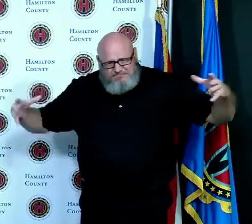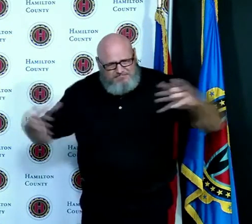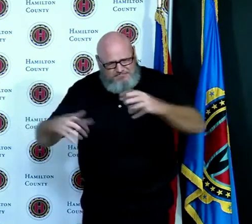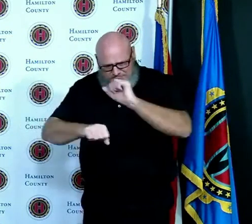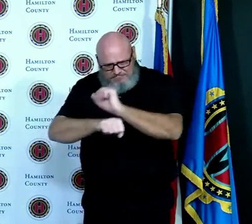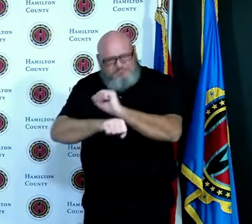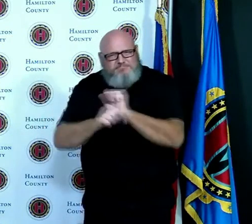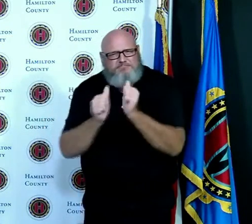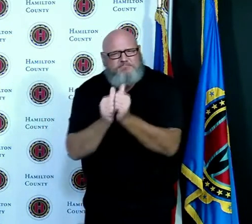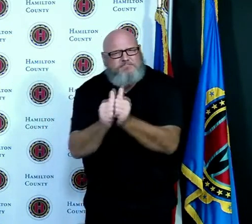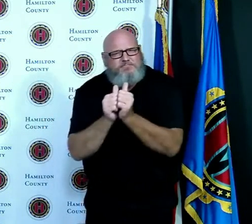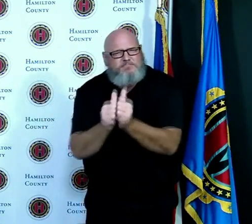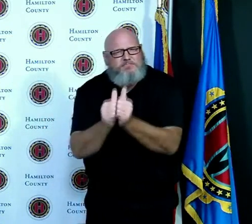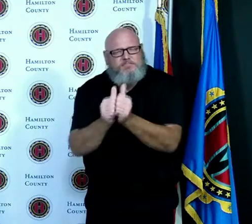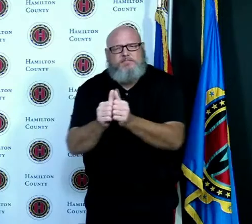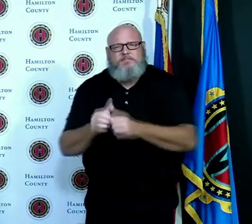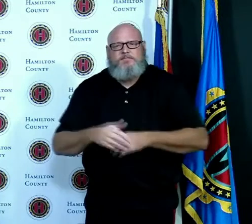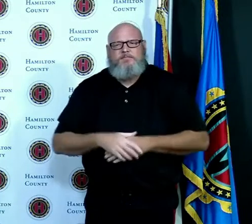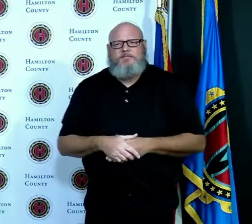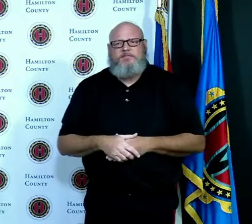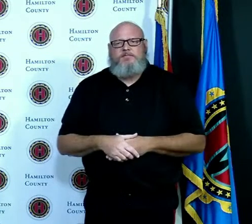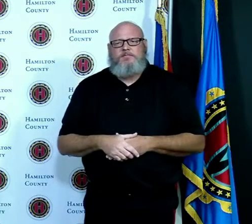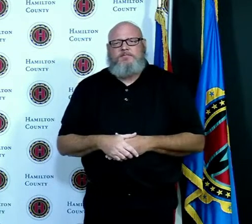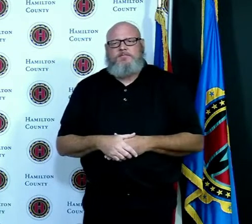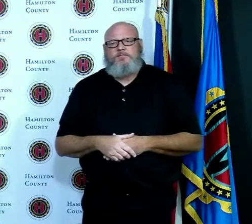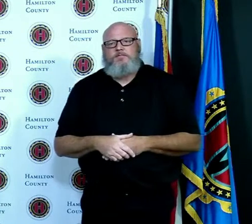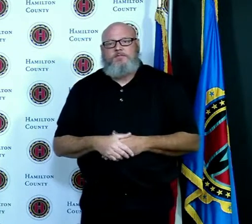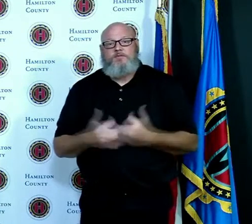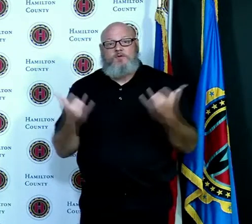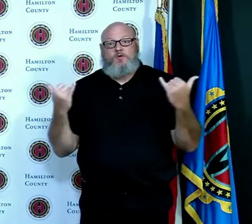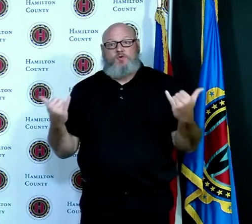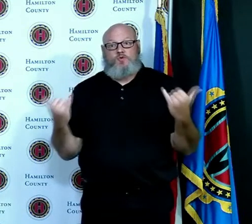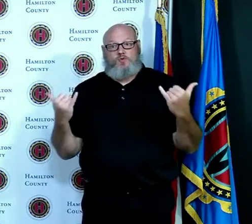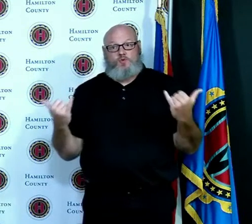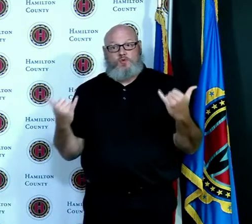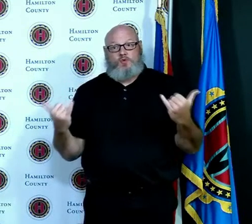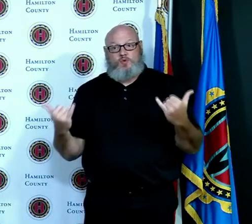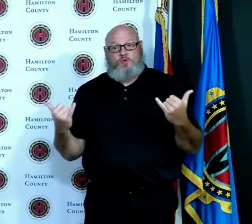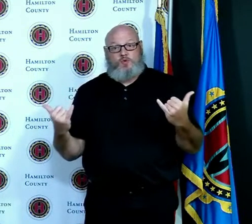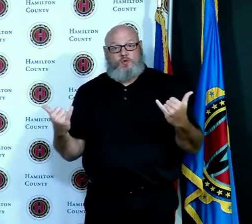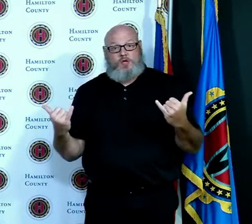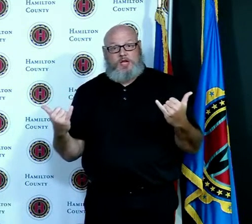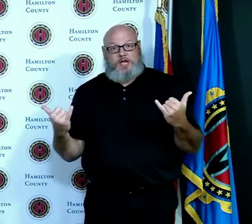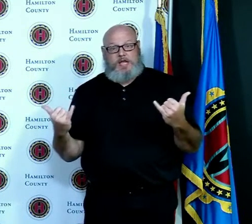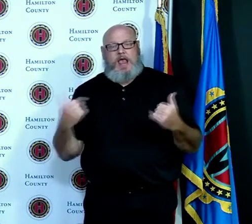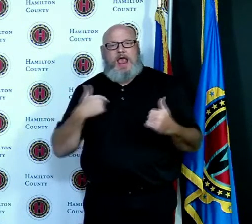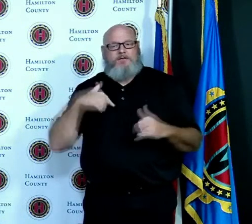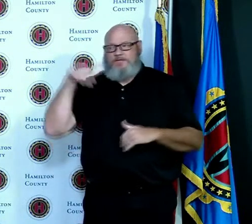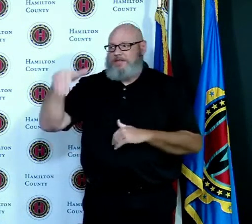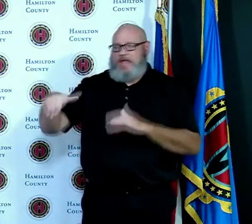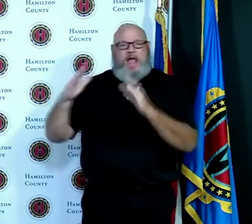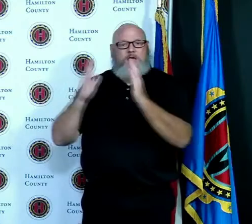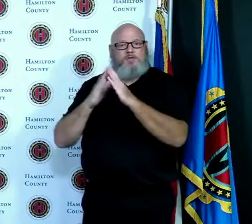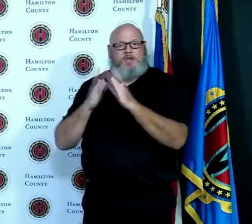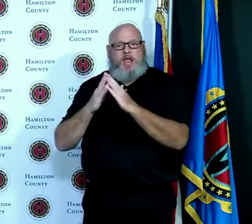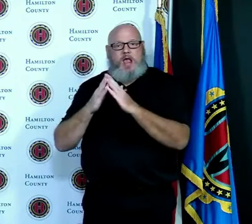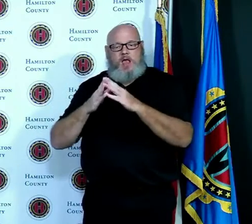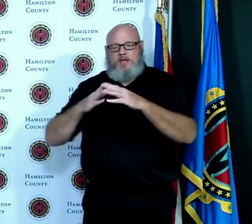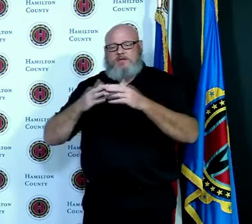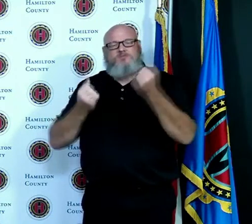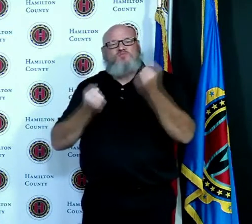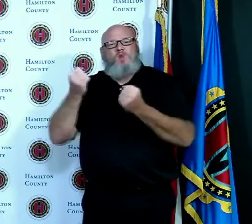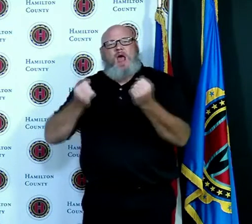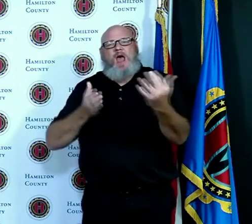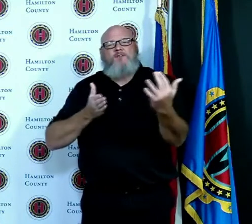for downtown. My understanding is that is a drive-through event, but just to make people aware that that will be happening. And so